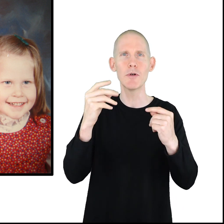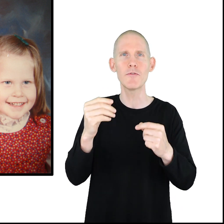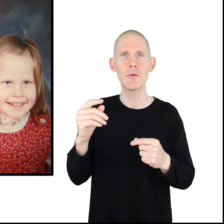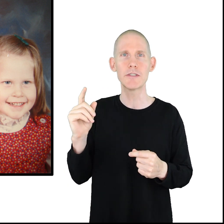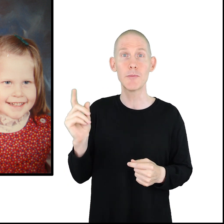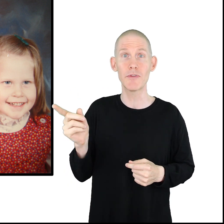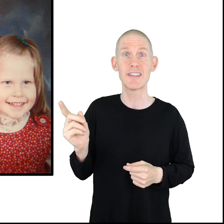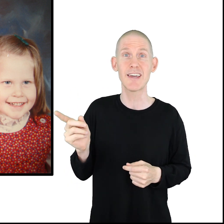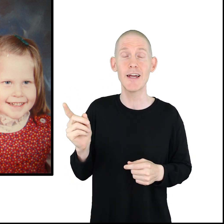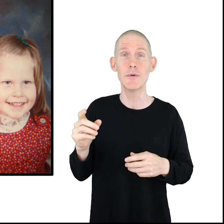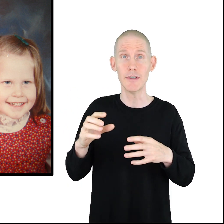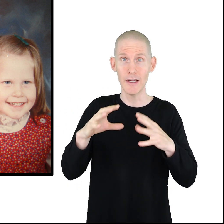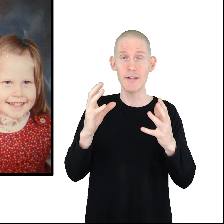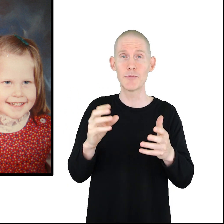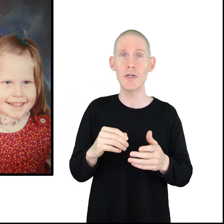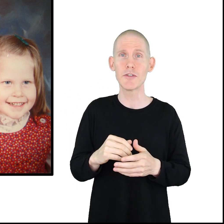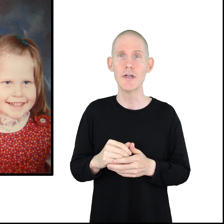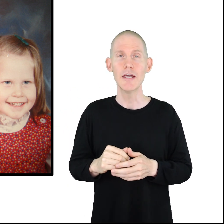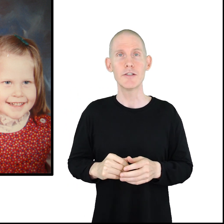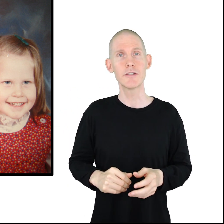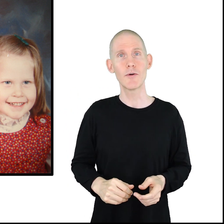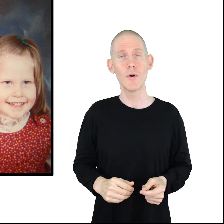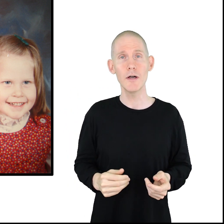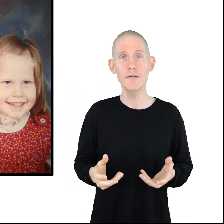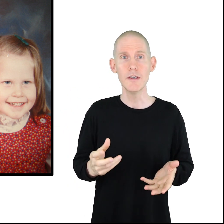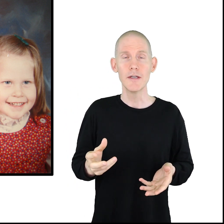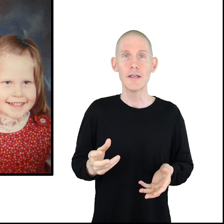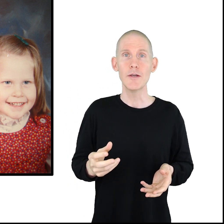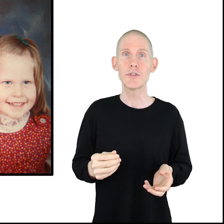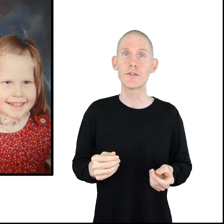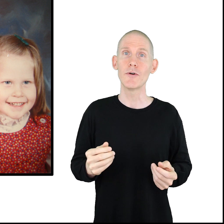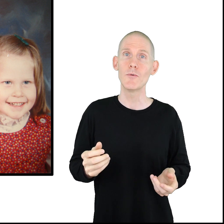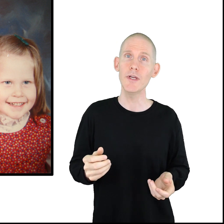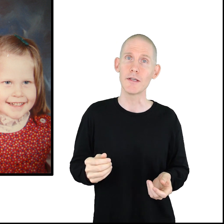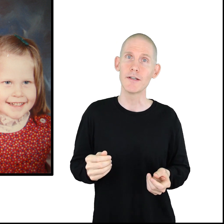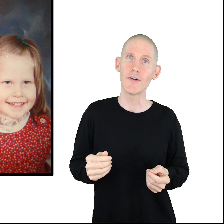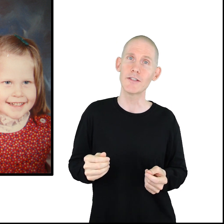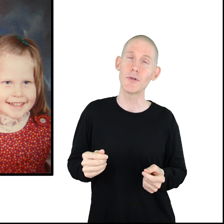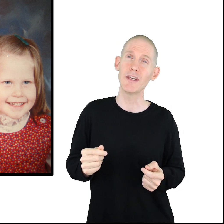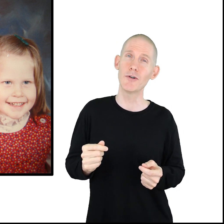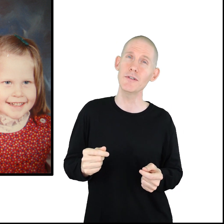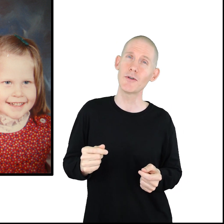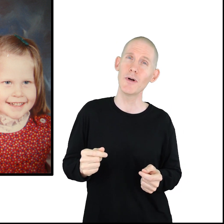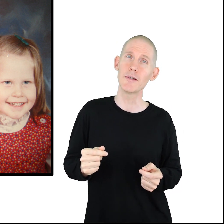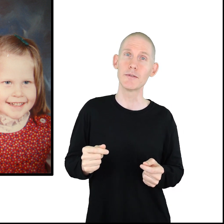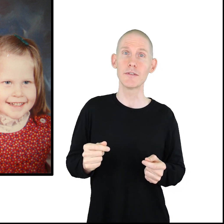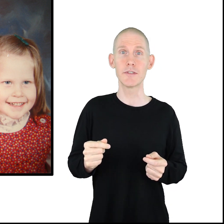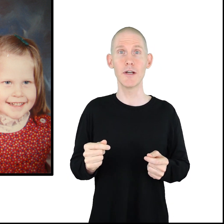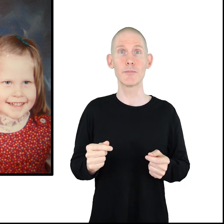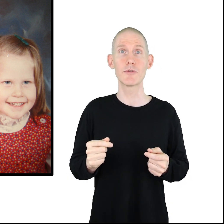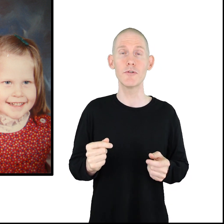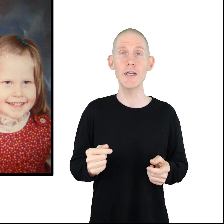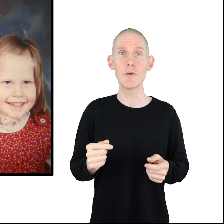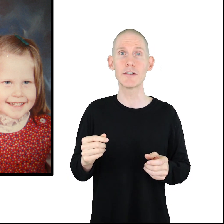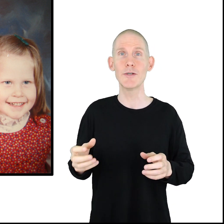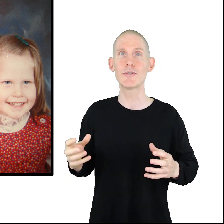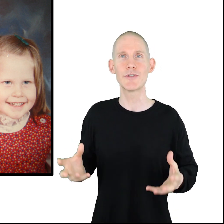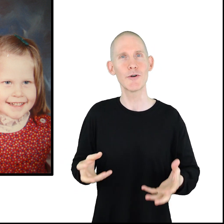more information about this time and in this picture? She's like, well, he was still weak, right? So he couldn't quite sit up straight because he was still